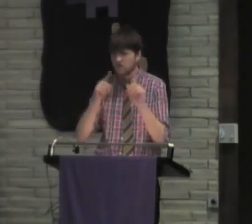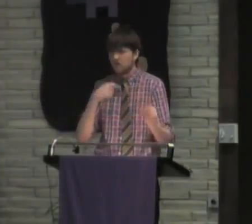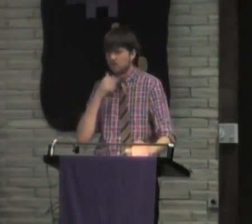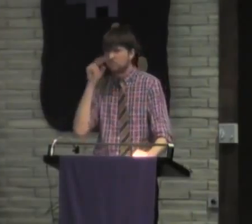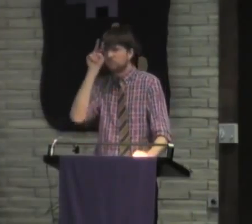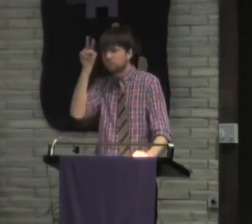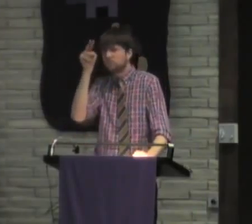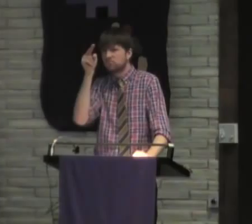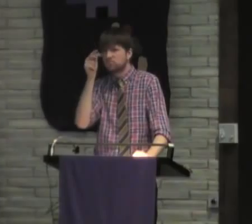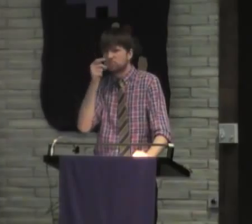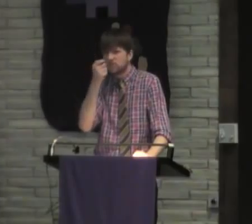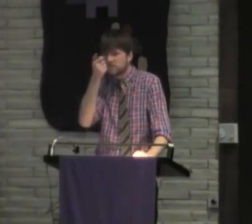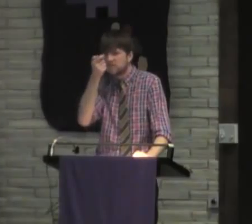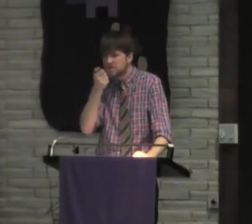going to share all of these since there's so much.